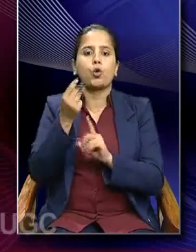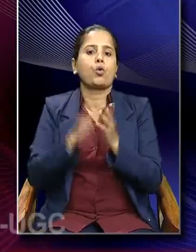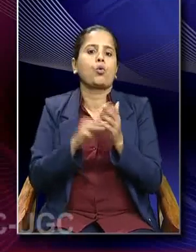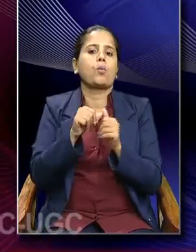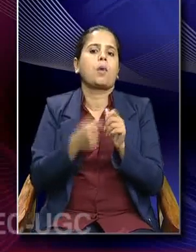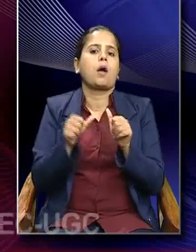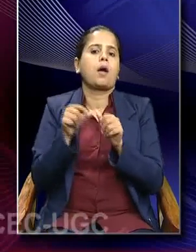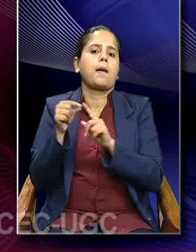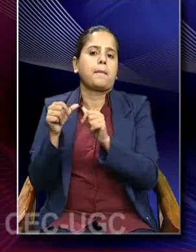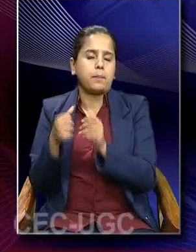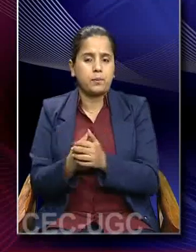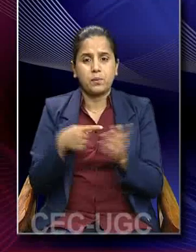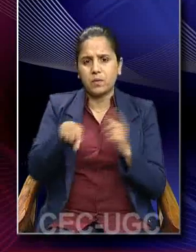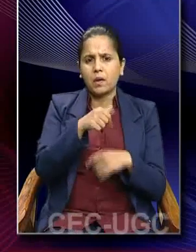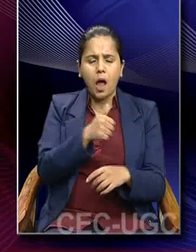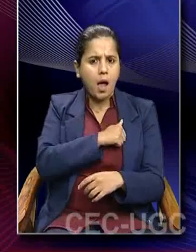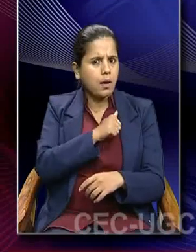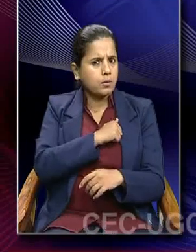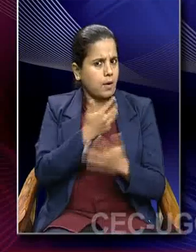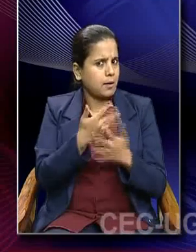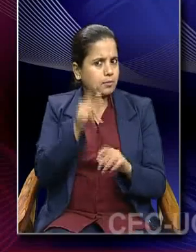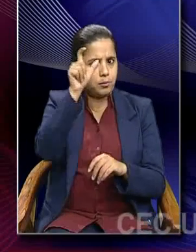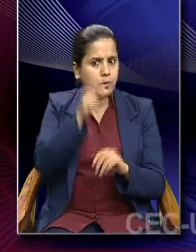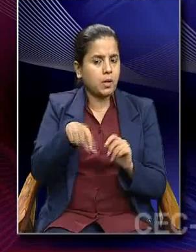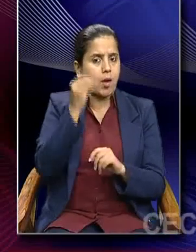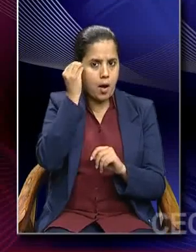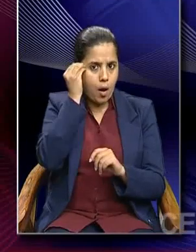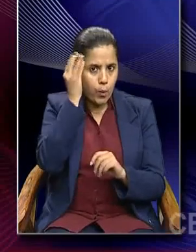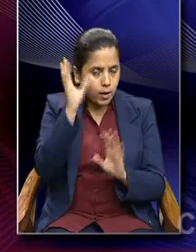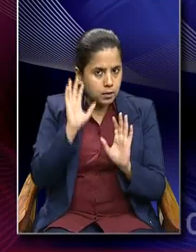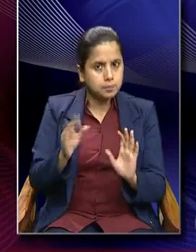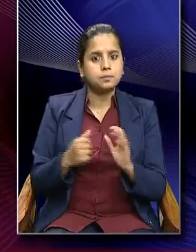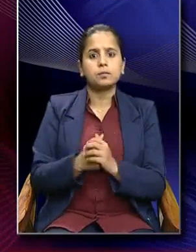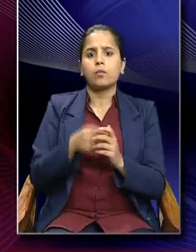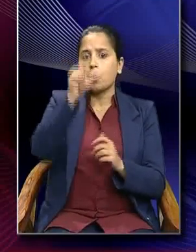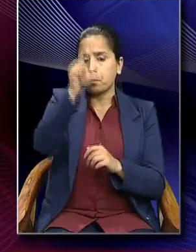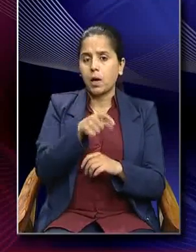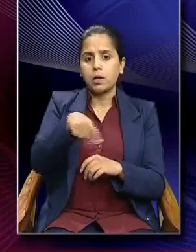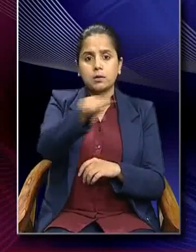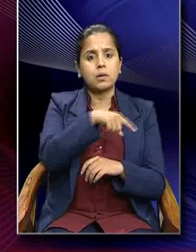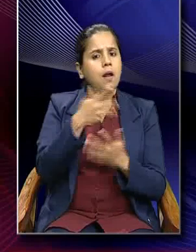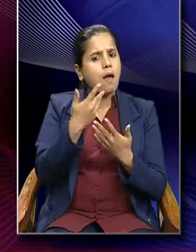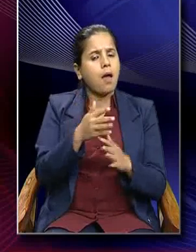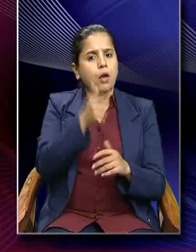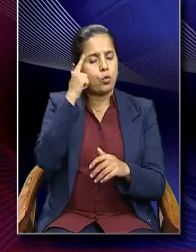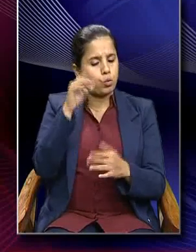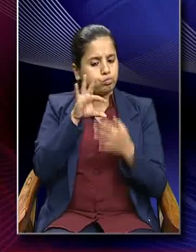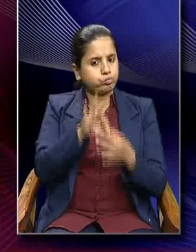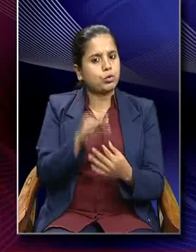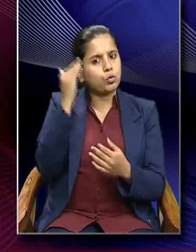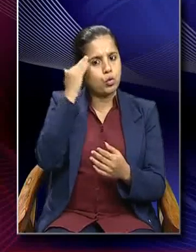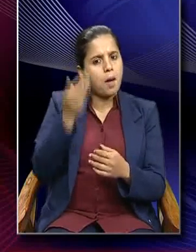economy. So such an attitude, awareness, a person who's connected and who's